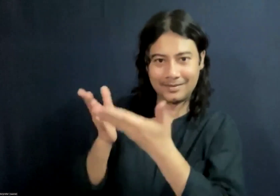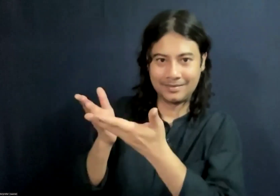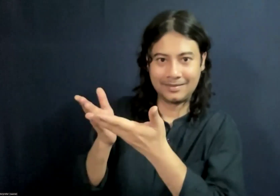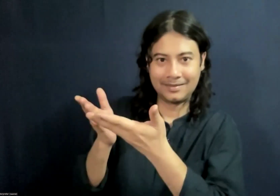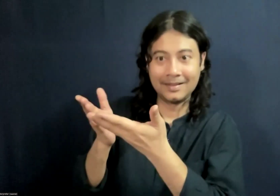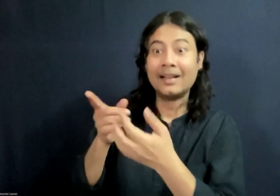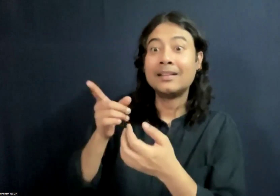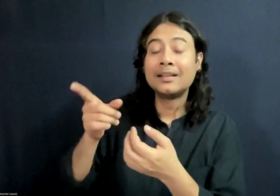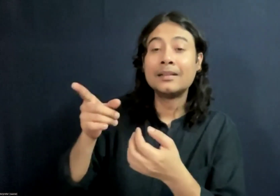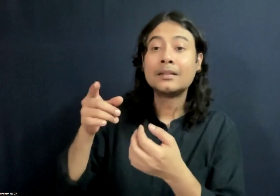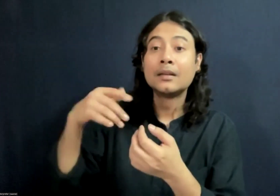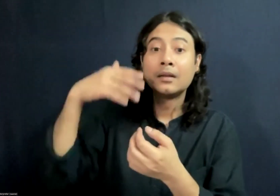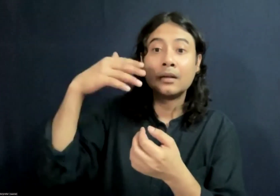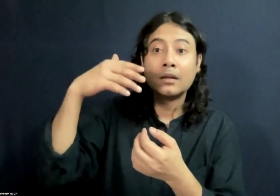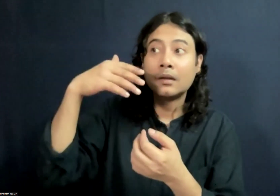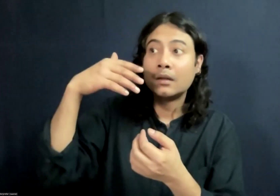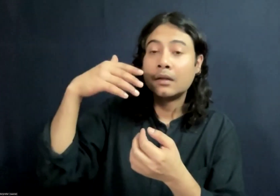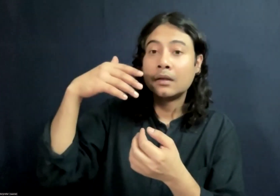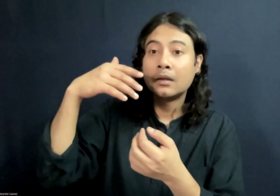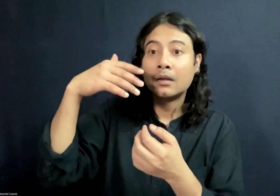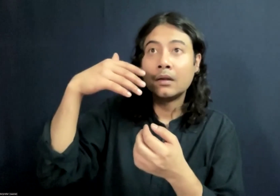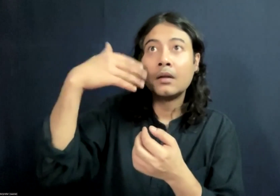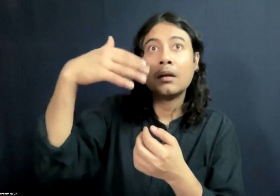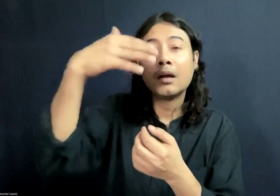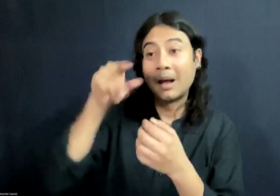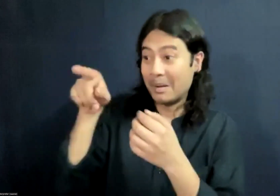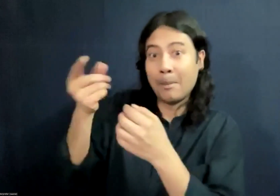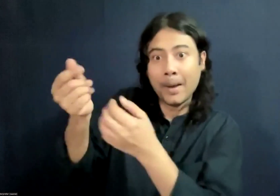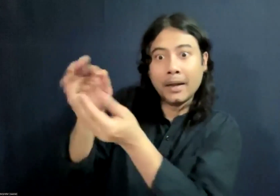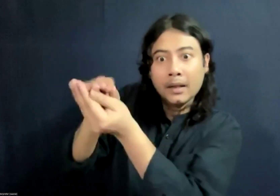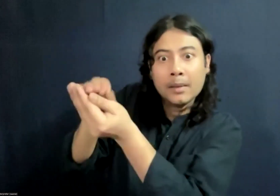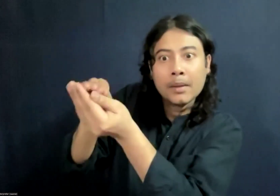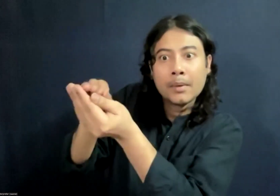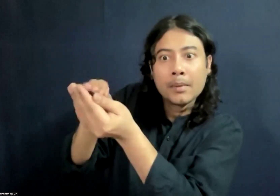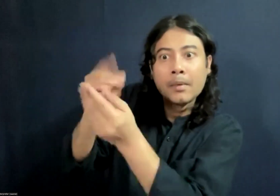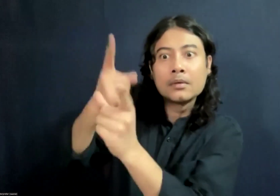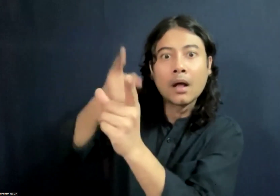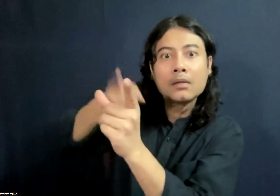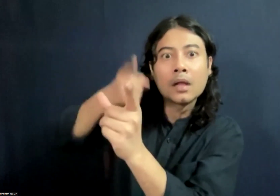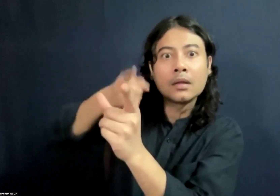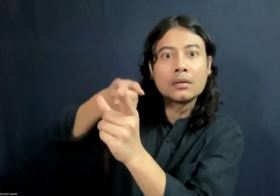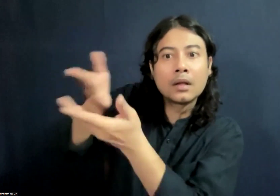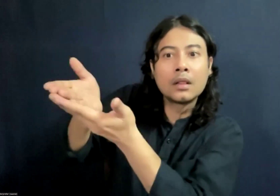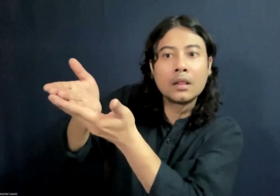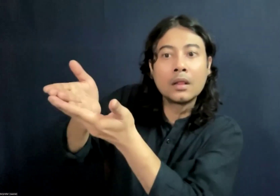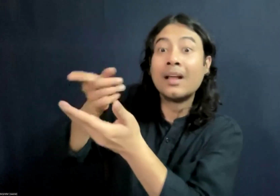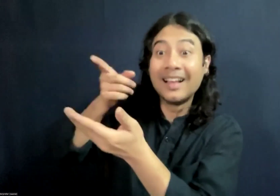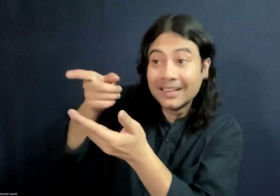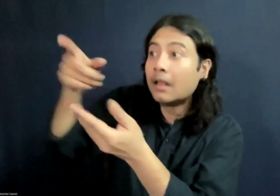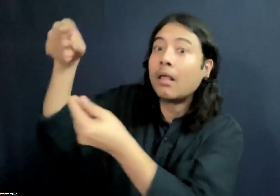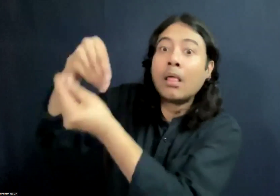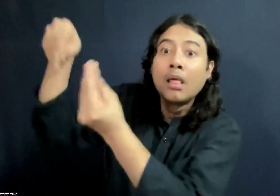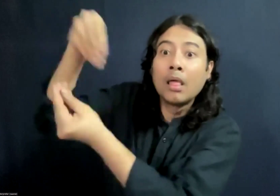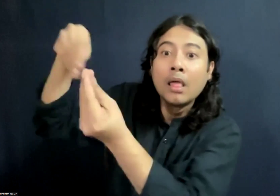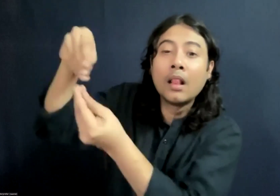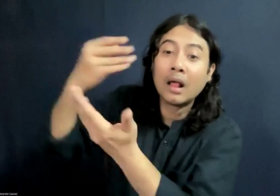give charities, we can help. If you want to give really help to poor, then probably